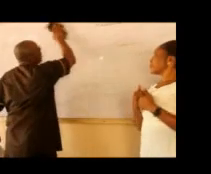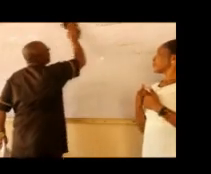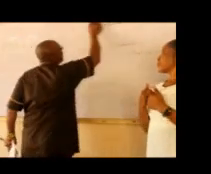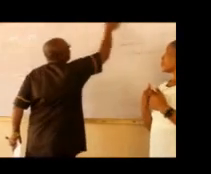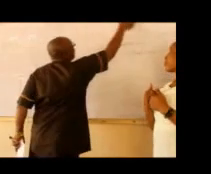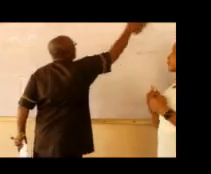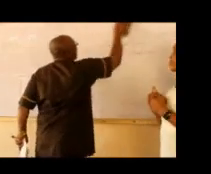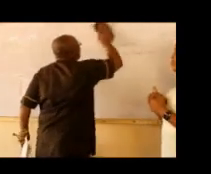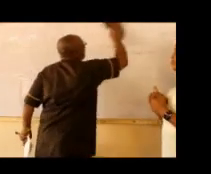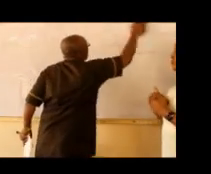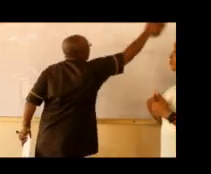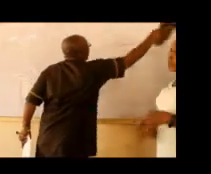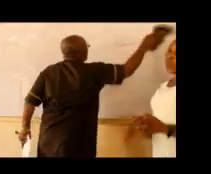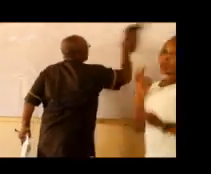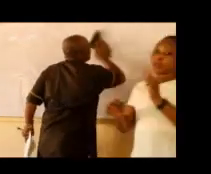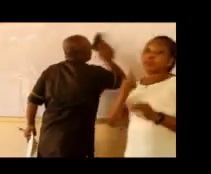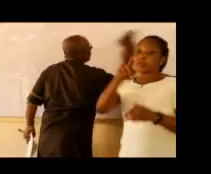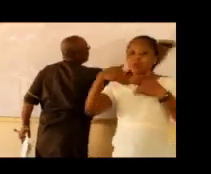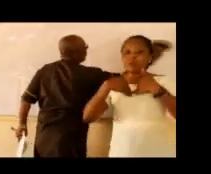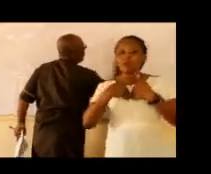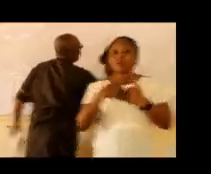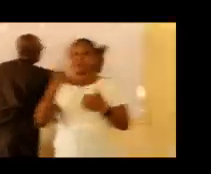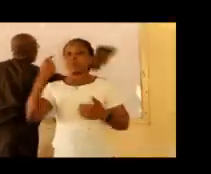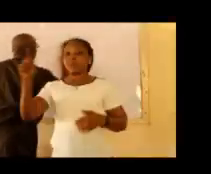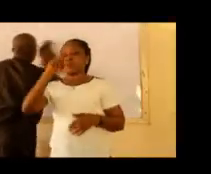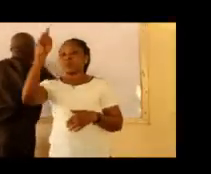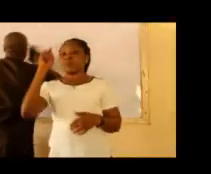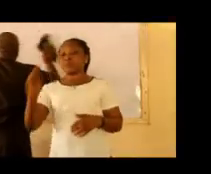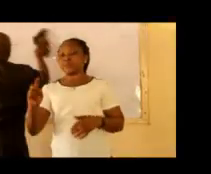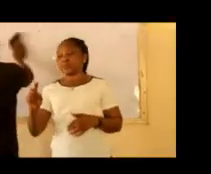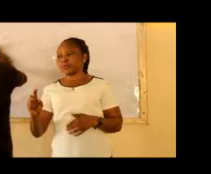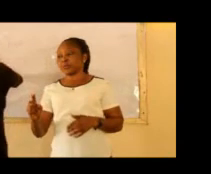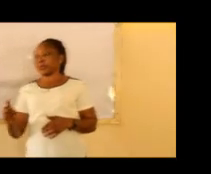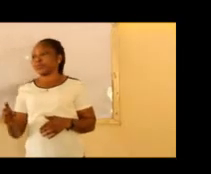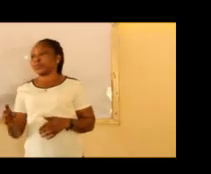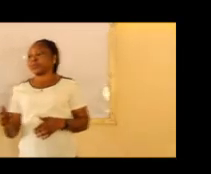the topic, the question,